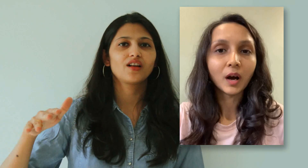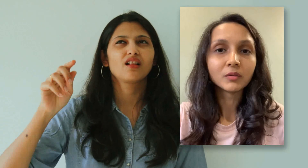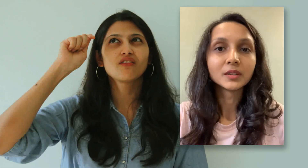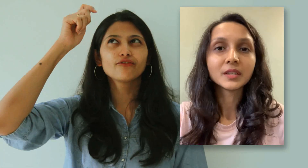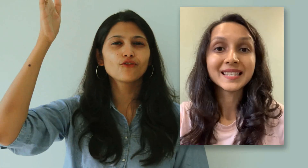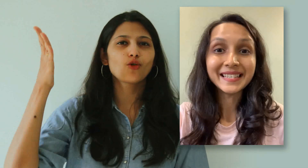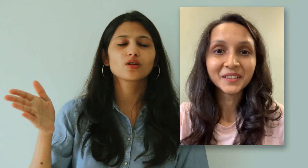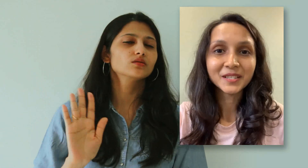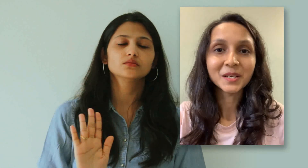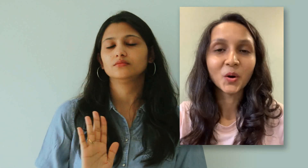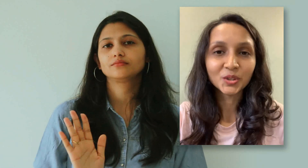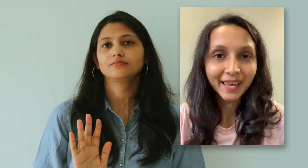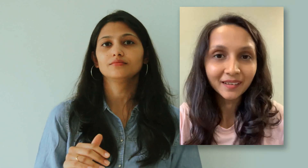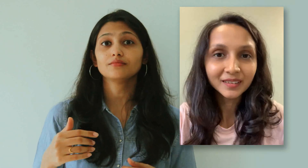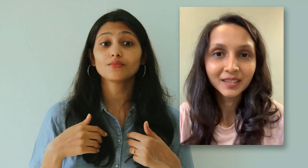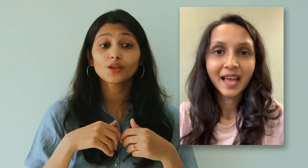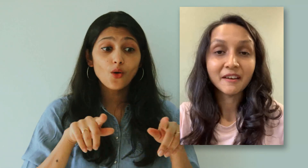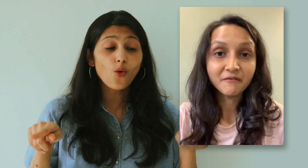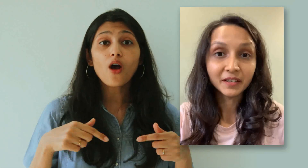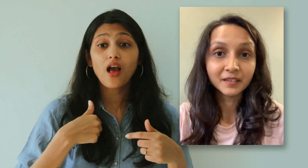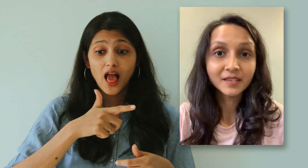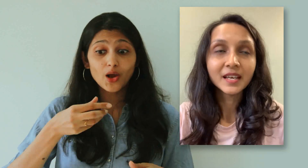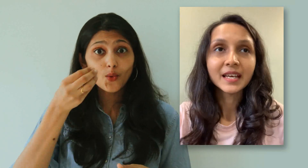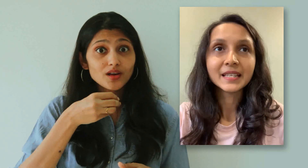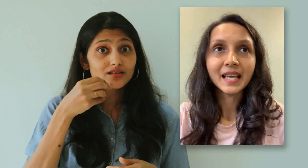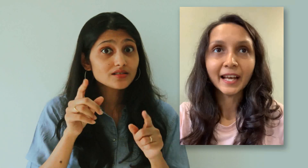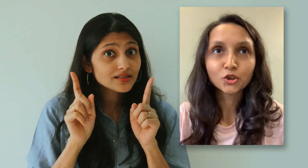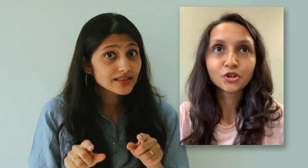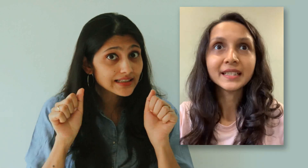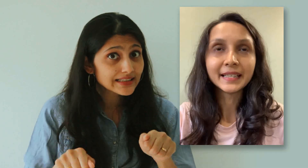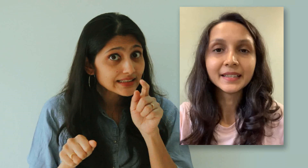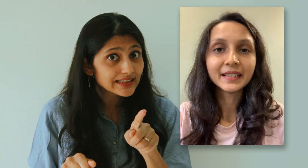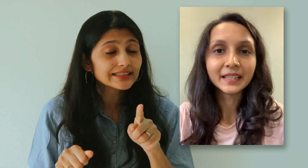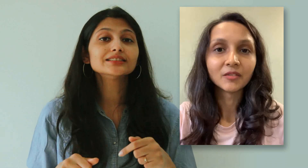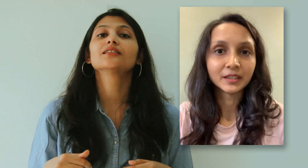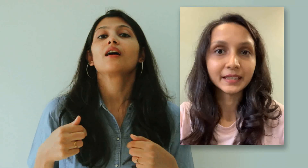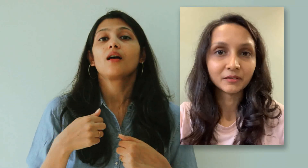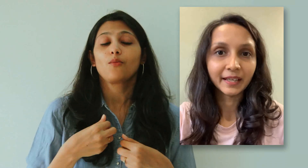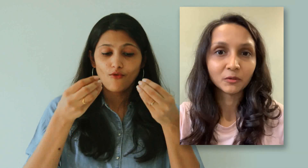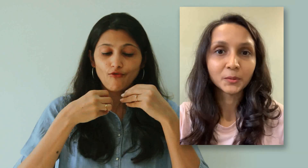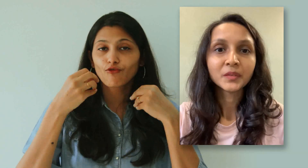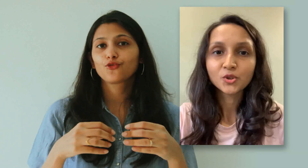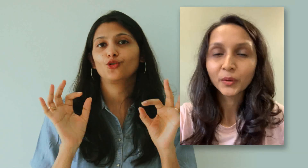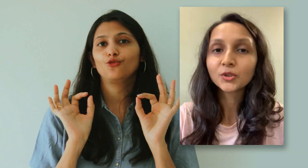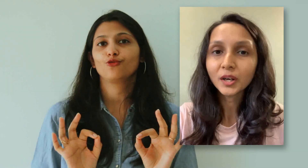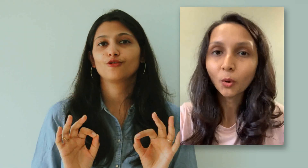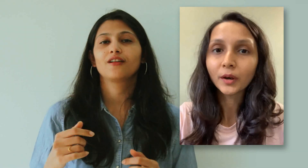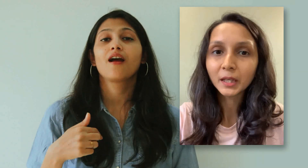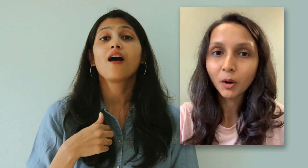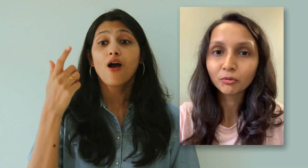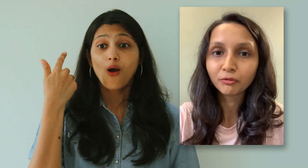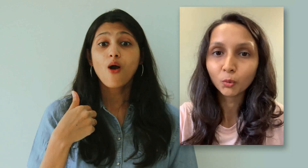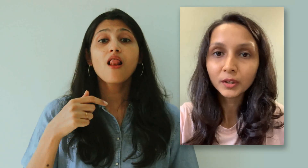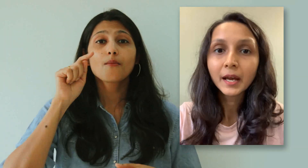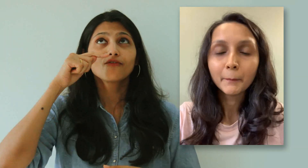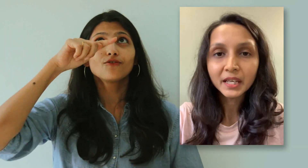of our secrets about health and fitness is actually hidden in our native language. So when you are talking